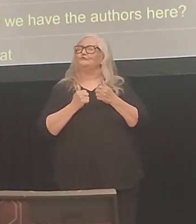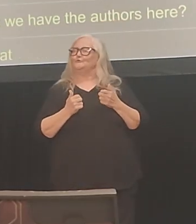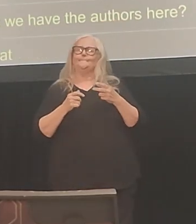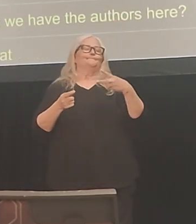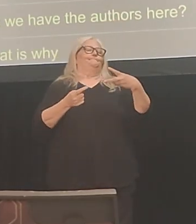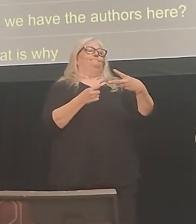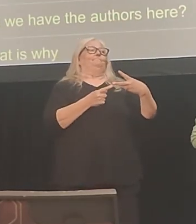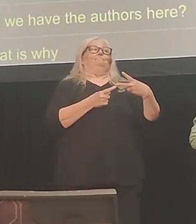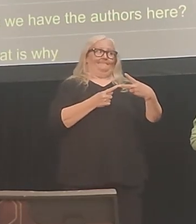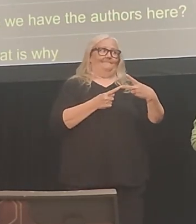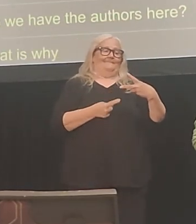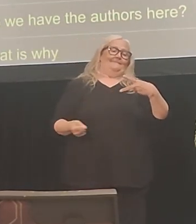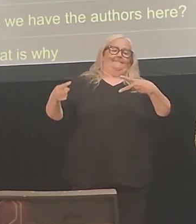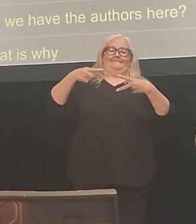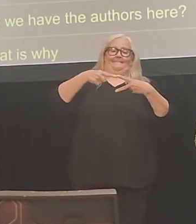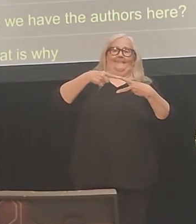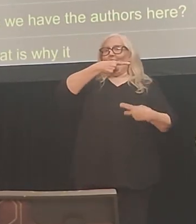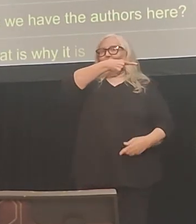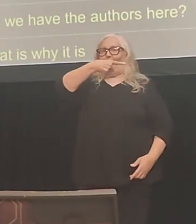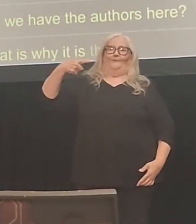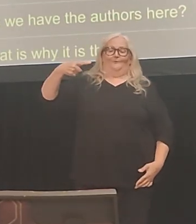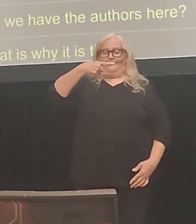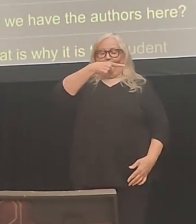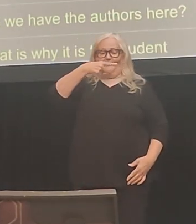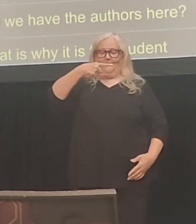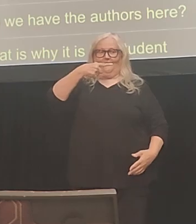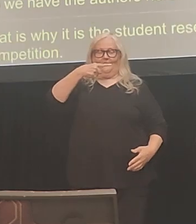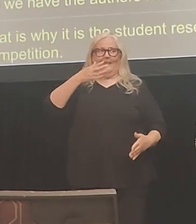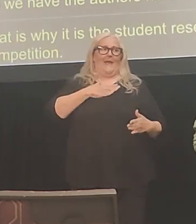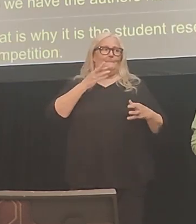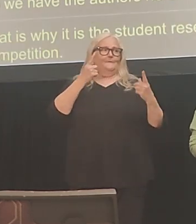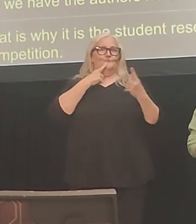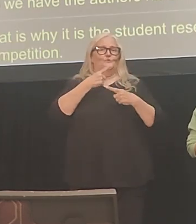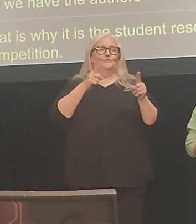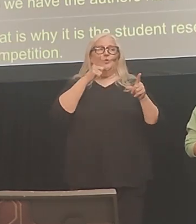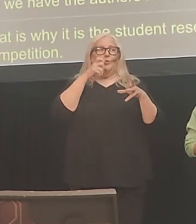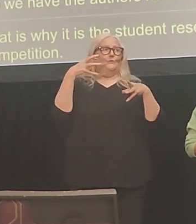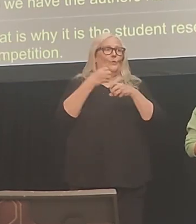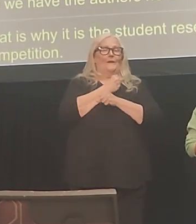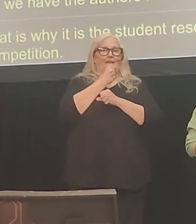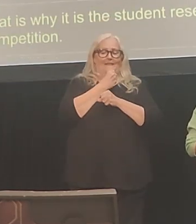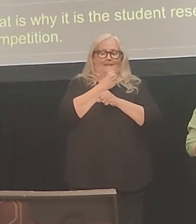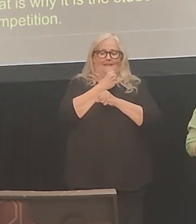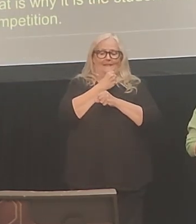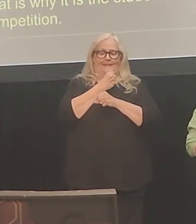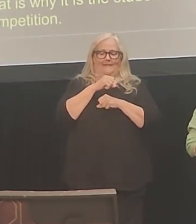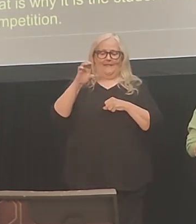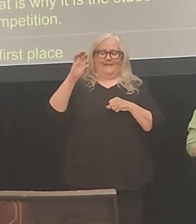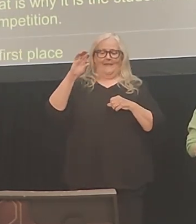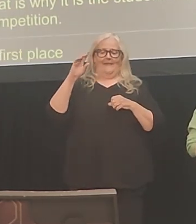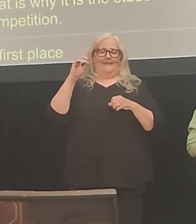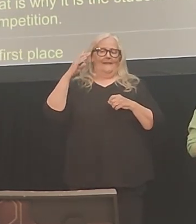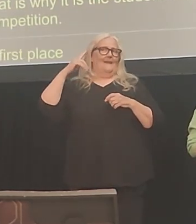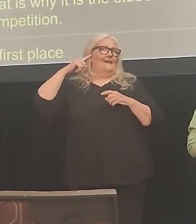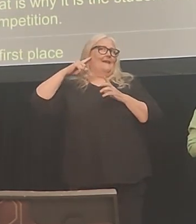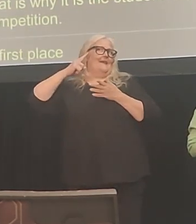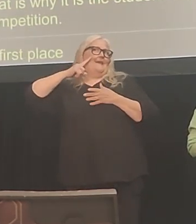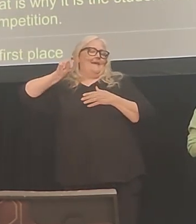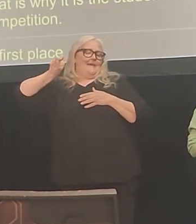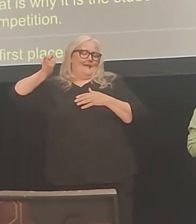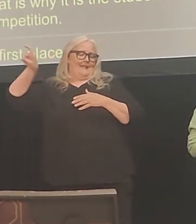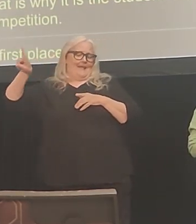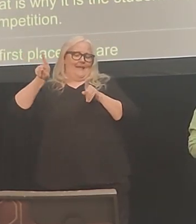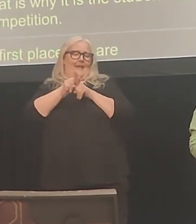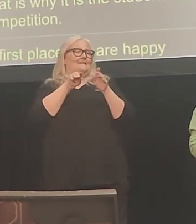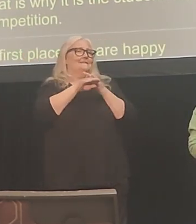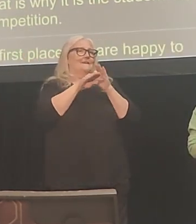Okay, so in first place, we're happy also to announce our winners, Echolocation as an accessible